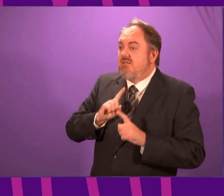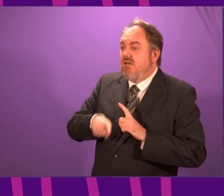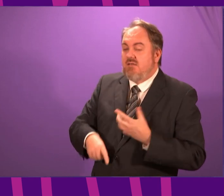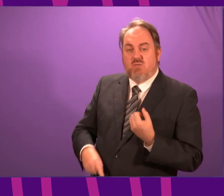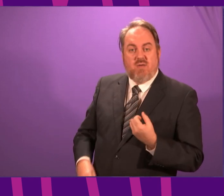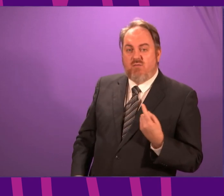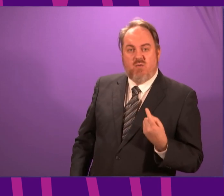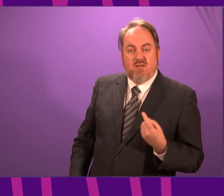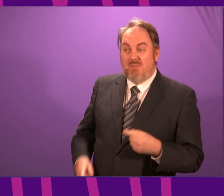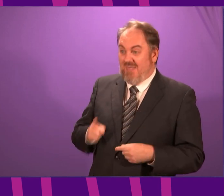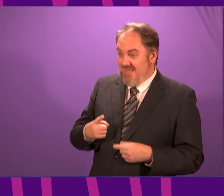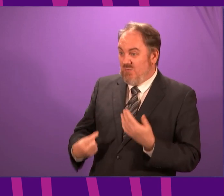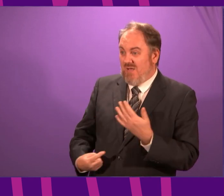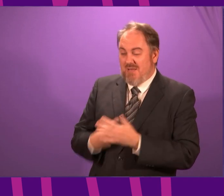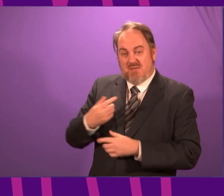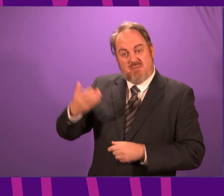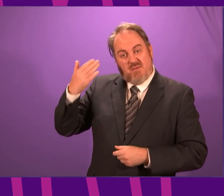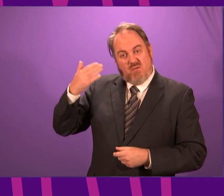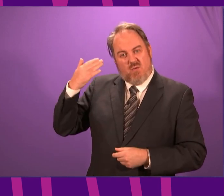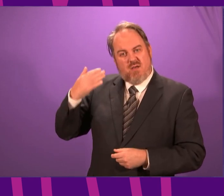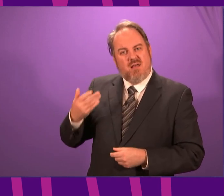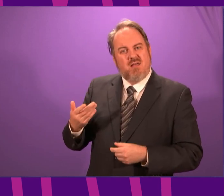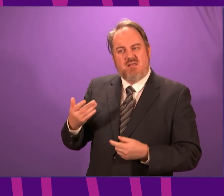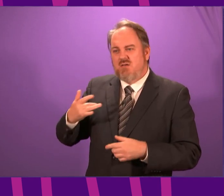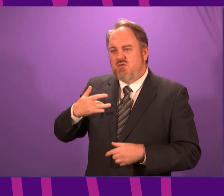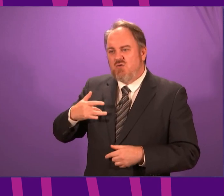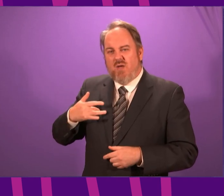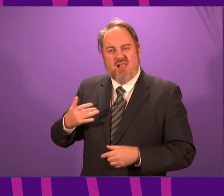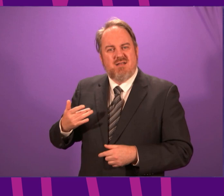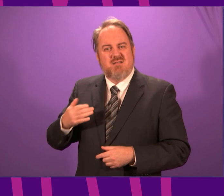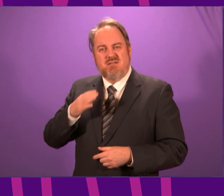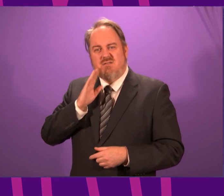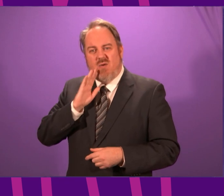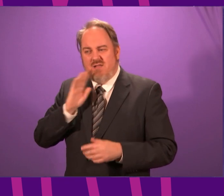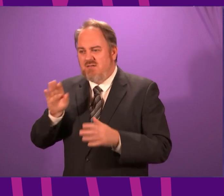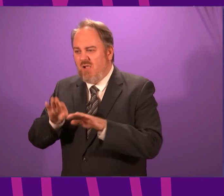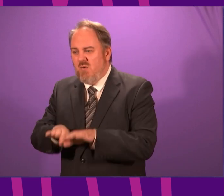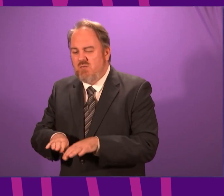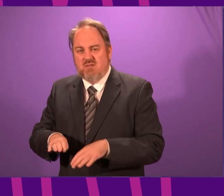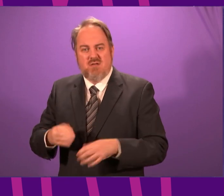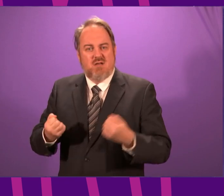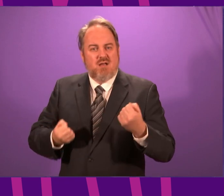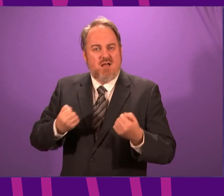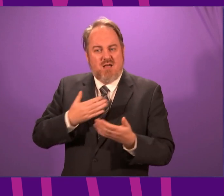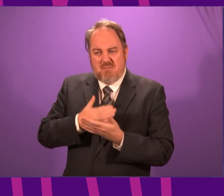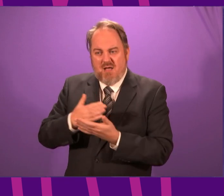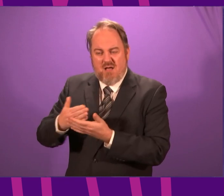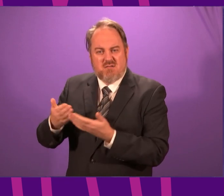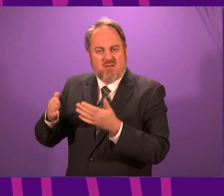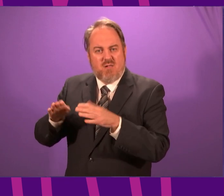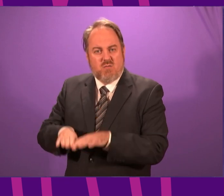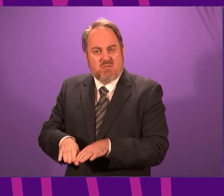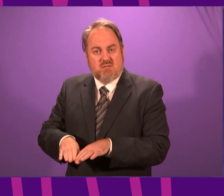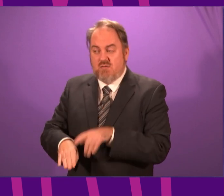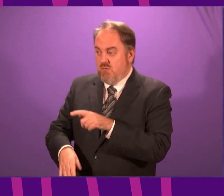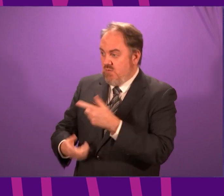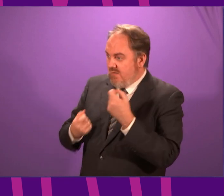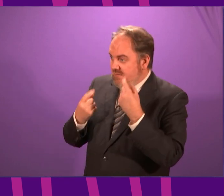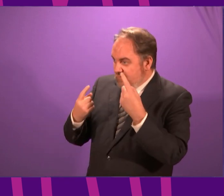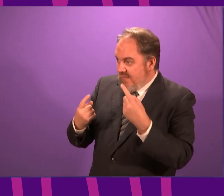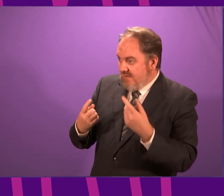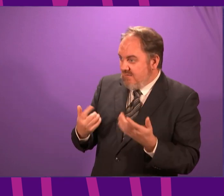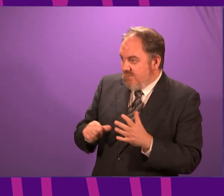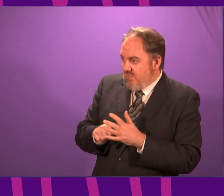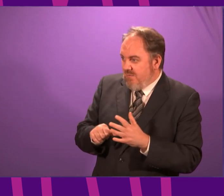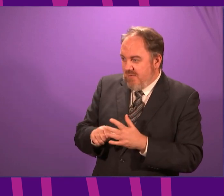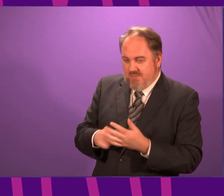very real problems, including the closure of toilets, the closure of, you know, car parks. I'm glad you understand the problem. I'm happy